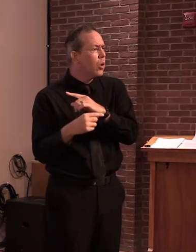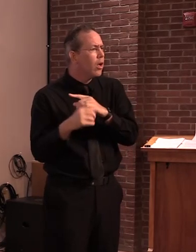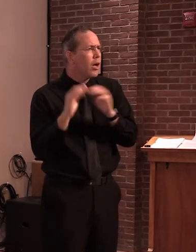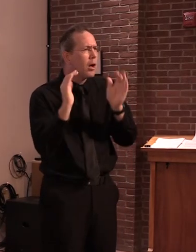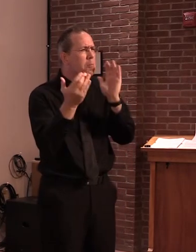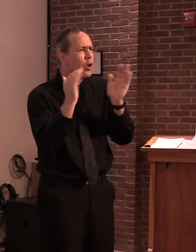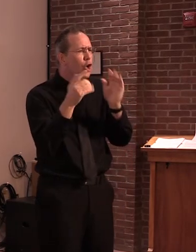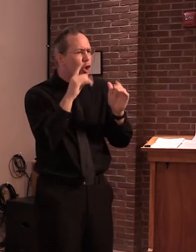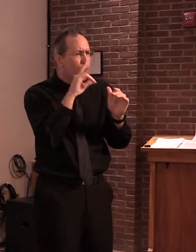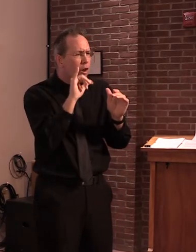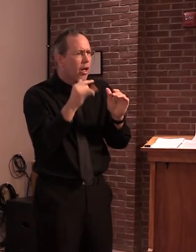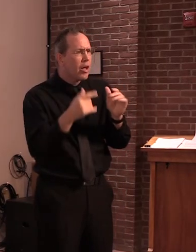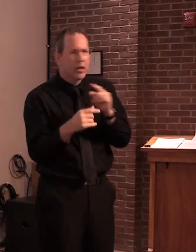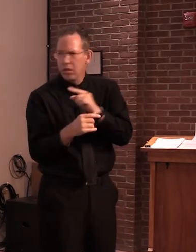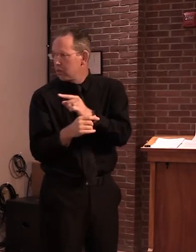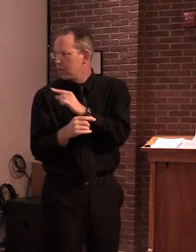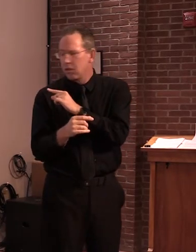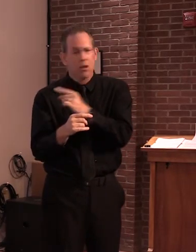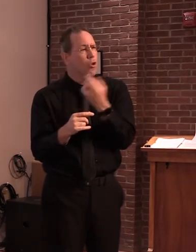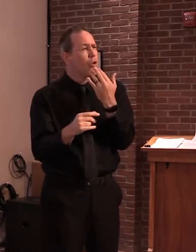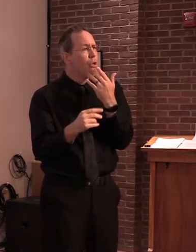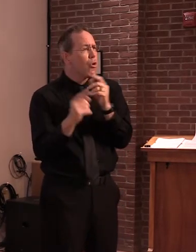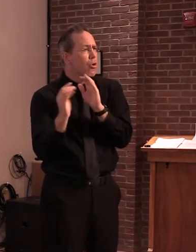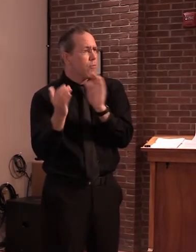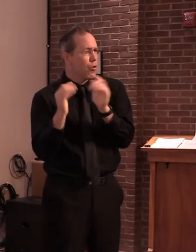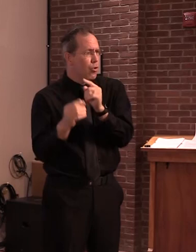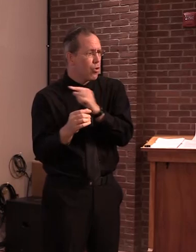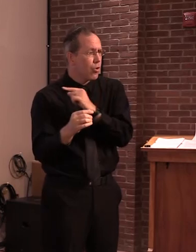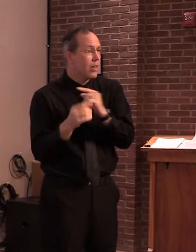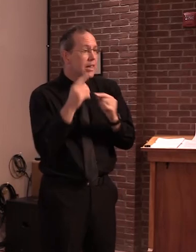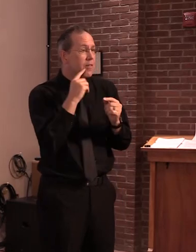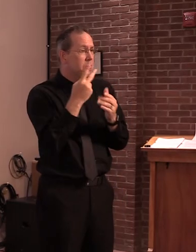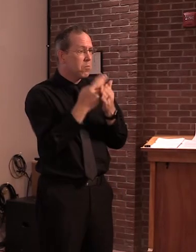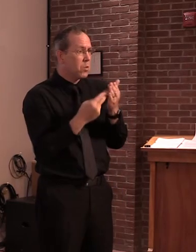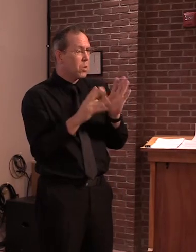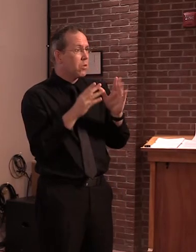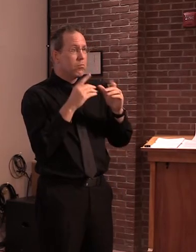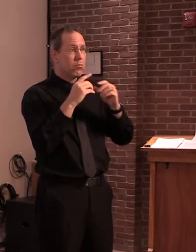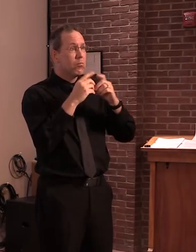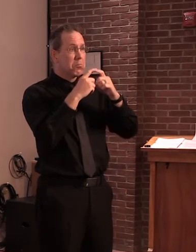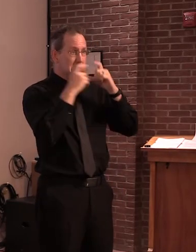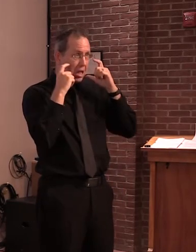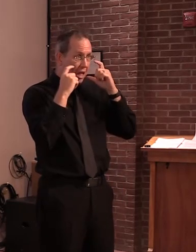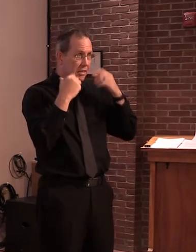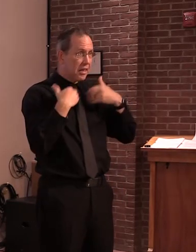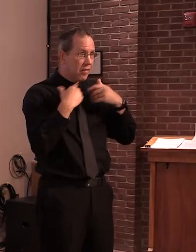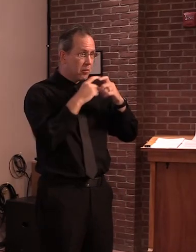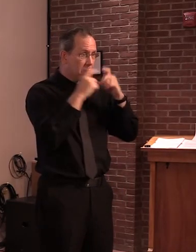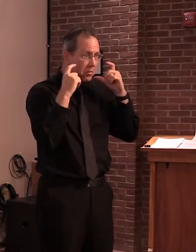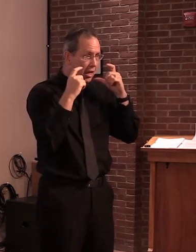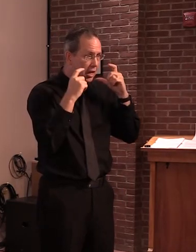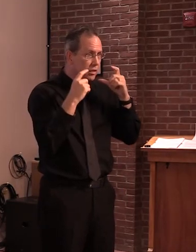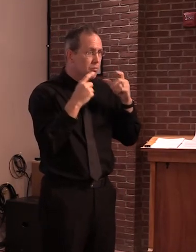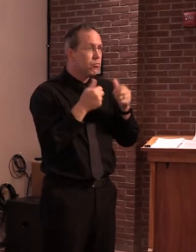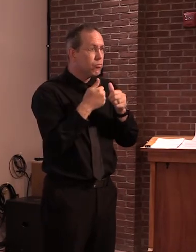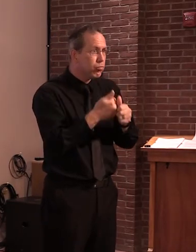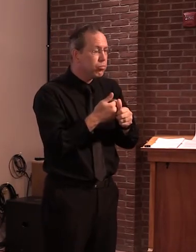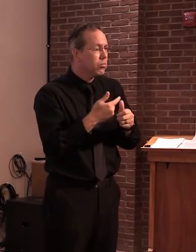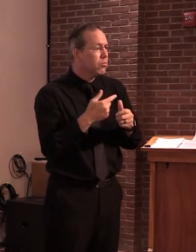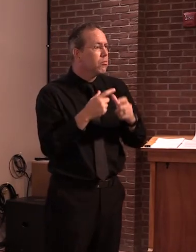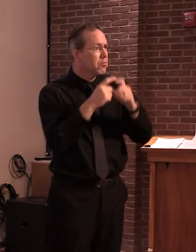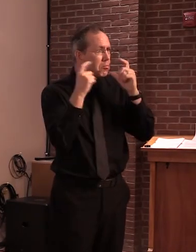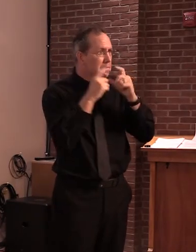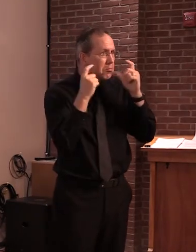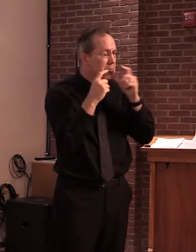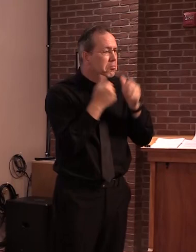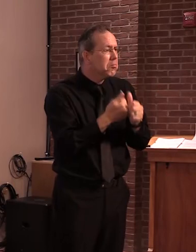if each of these states achieved universal mask wearing, defined as 95% of people wearing masks when appropriate, we